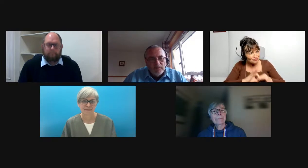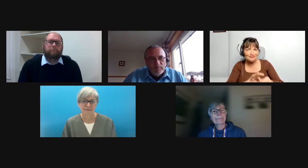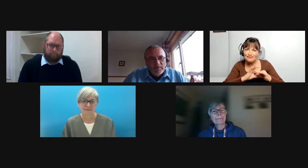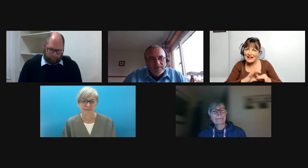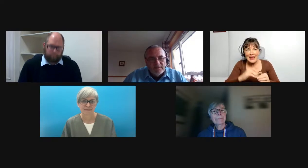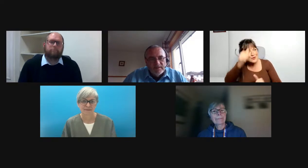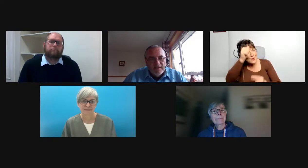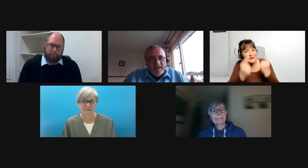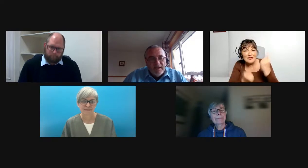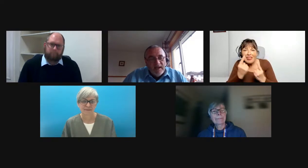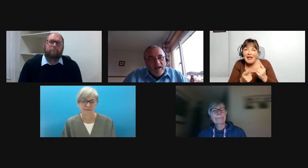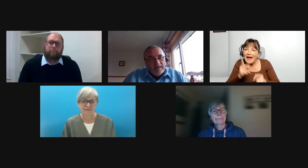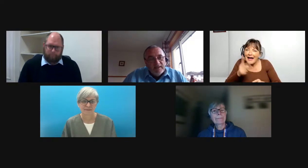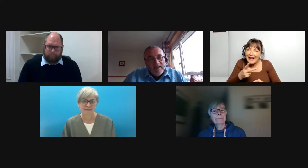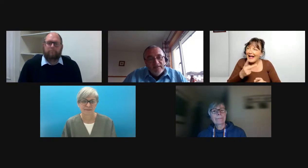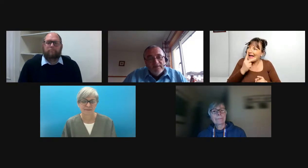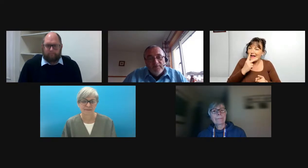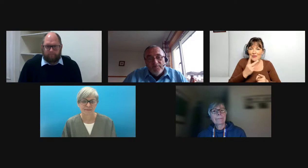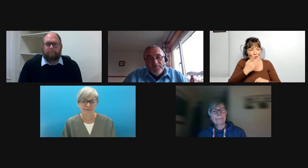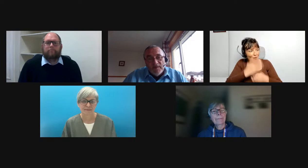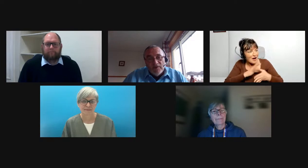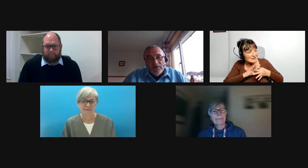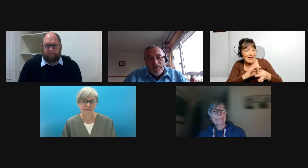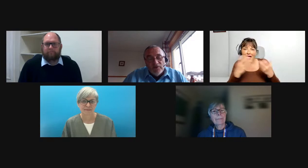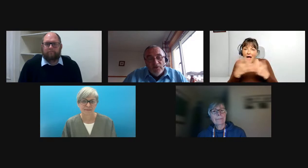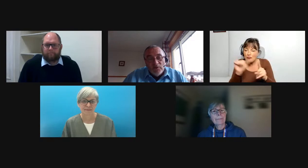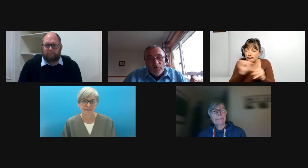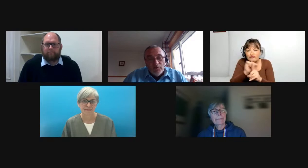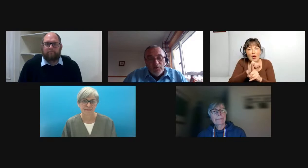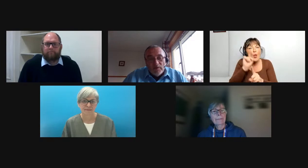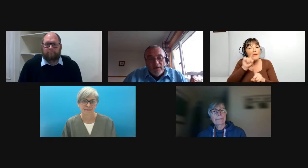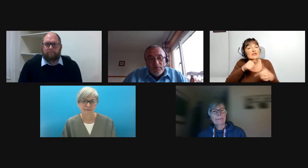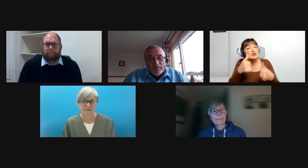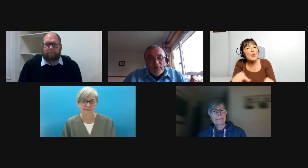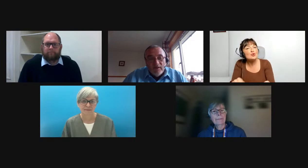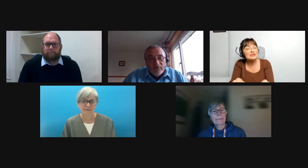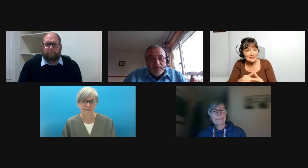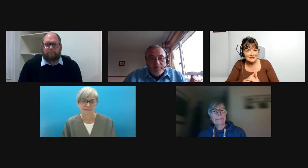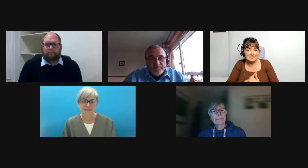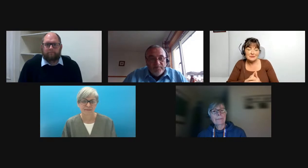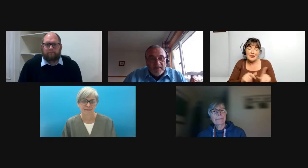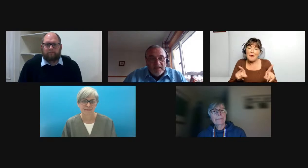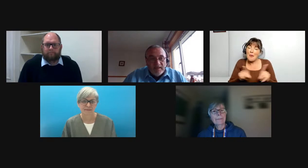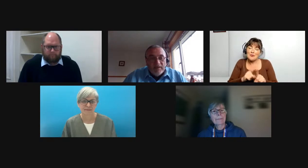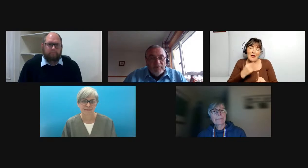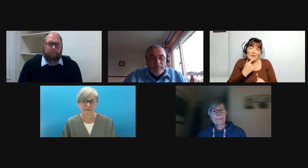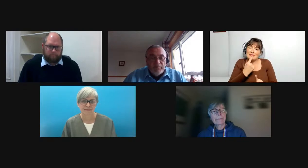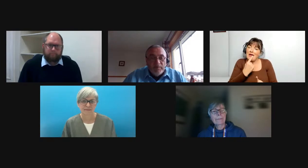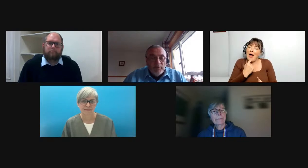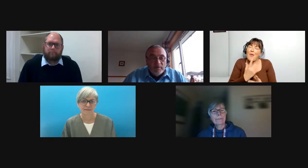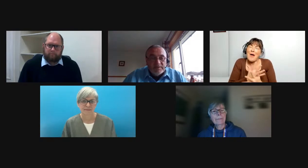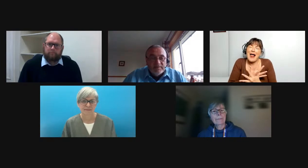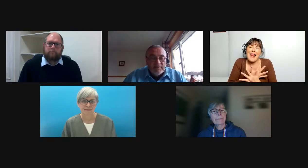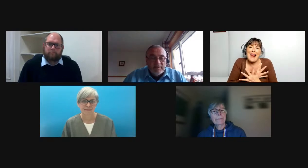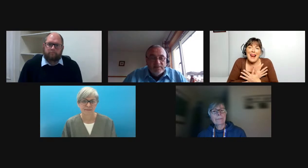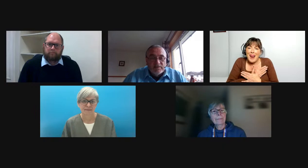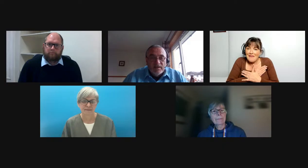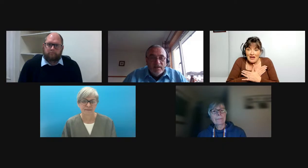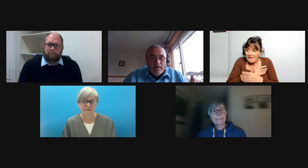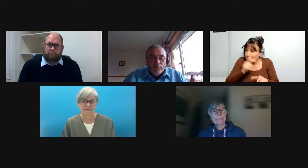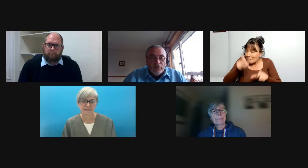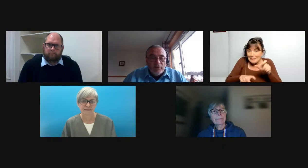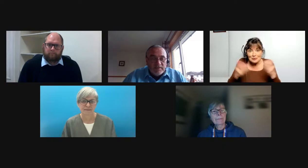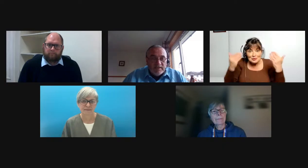make improvements. And again, you know, I would love it if people listening to